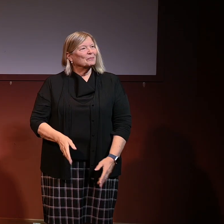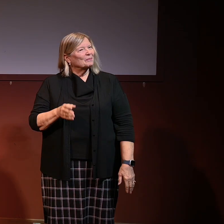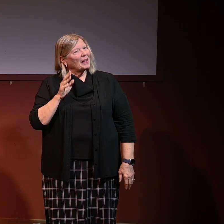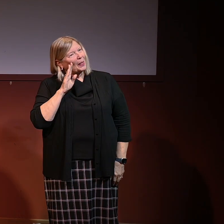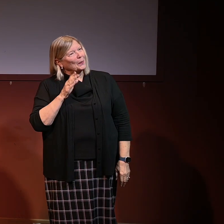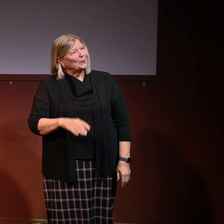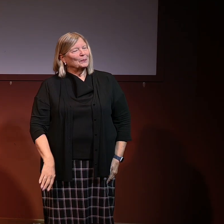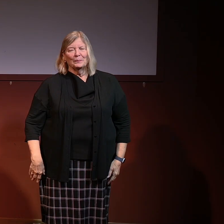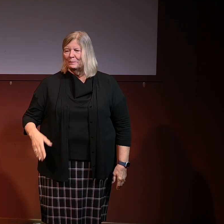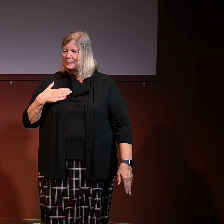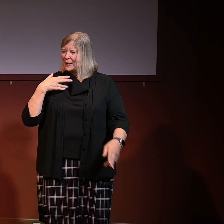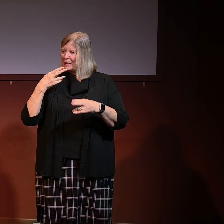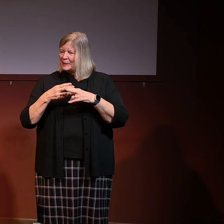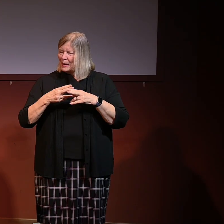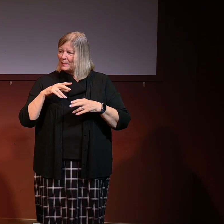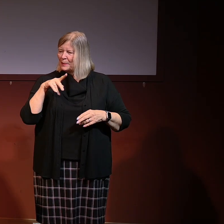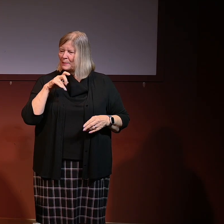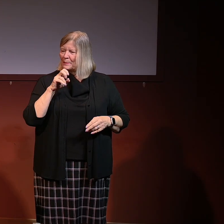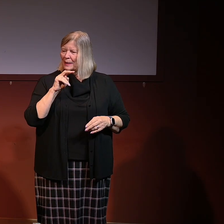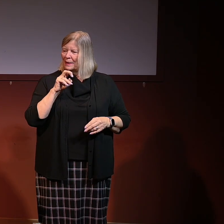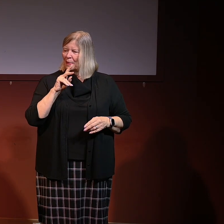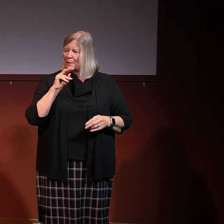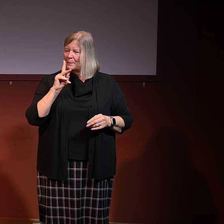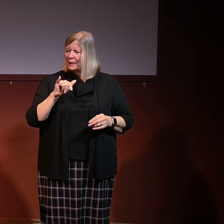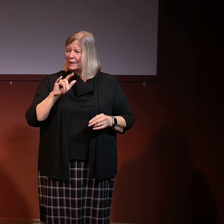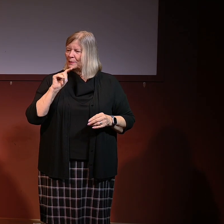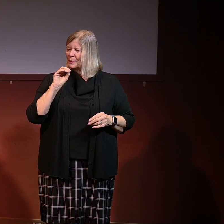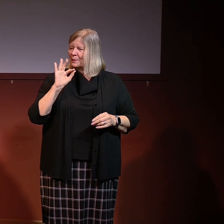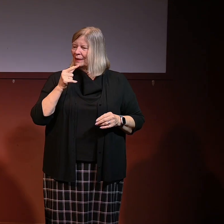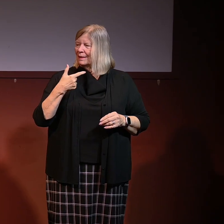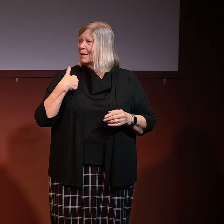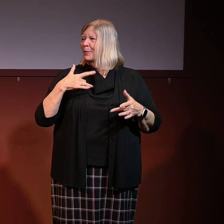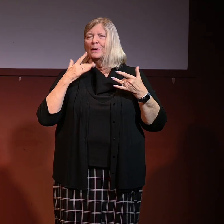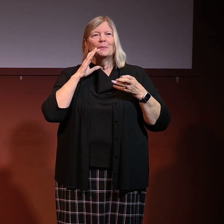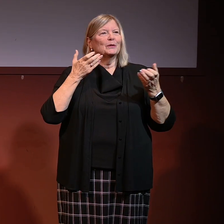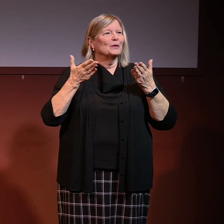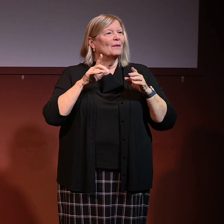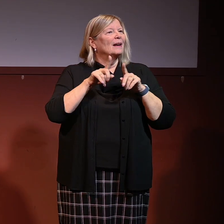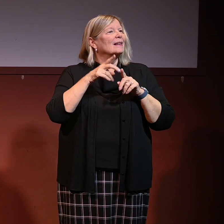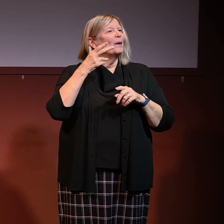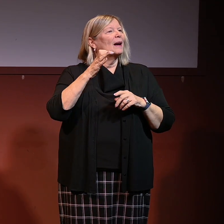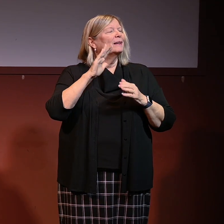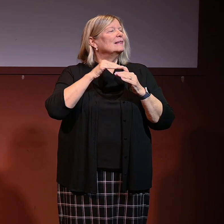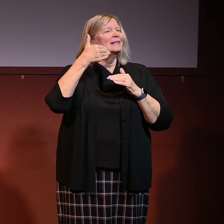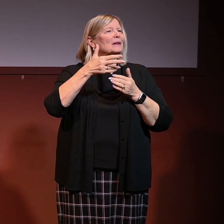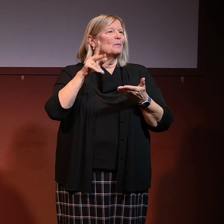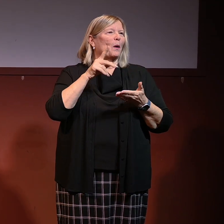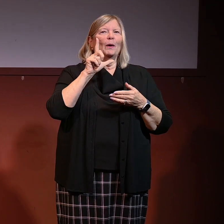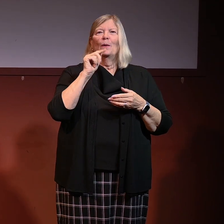Hello, my name is Penelope Tofigh, and I am thrilled to be serving as Howard County's next Youth Poet